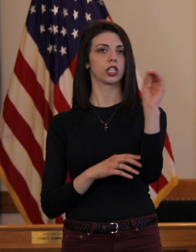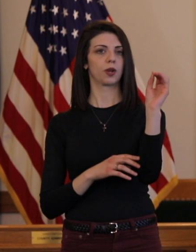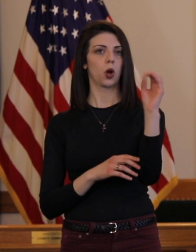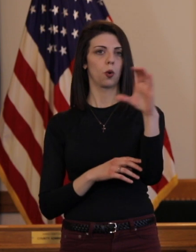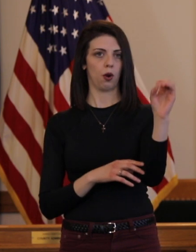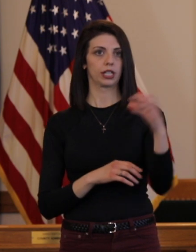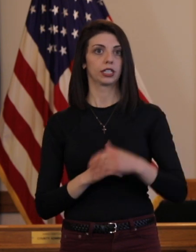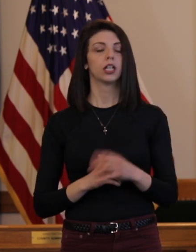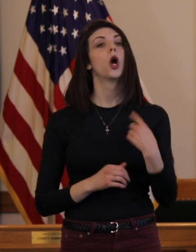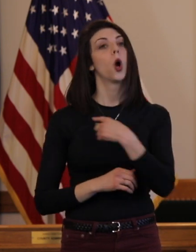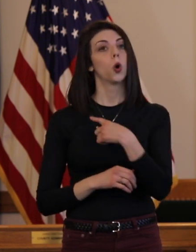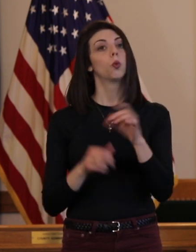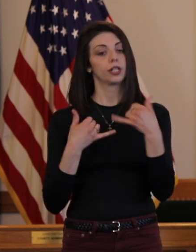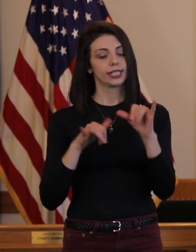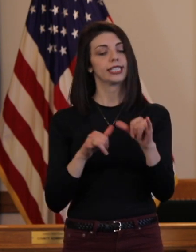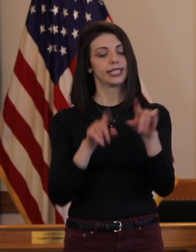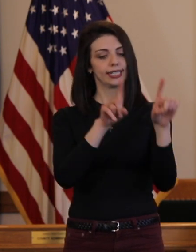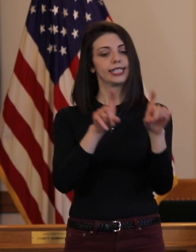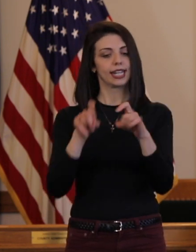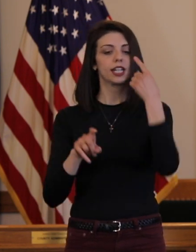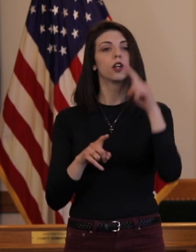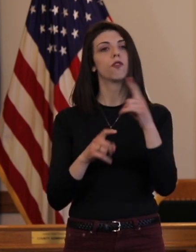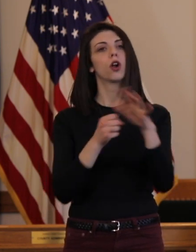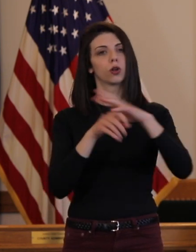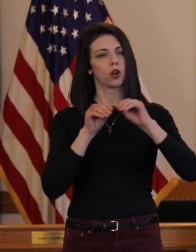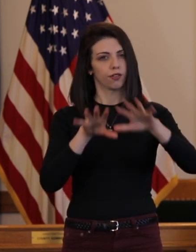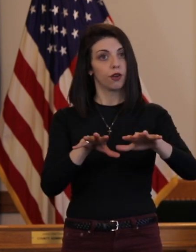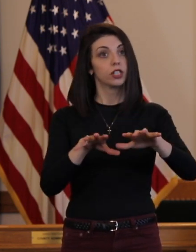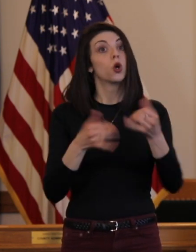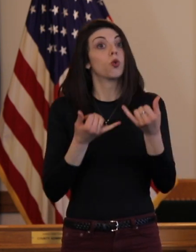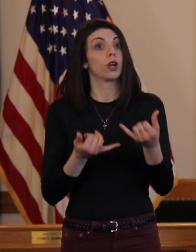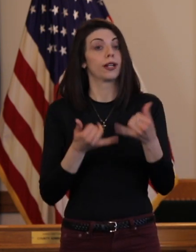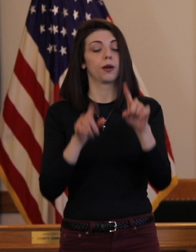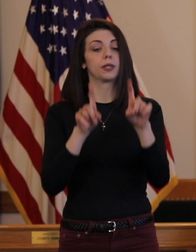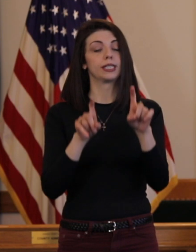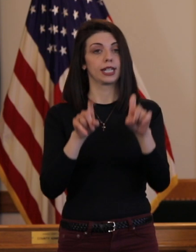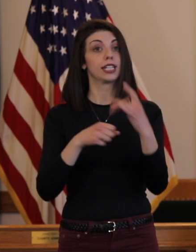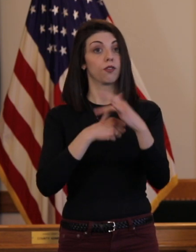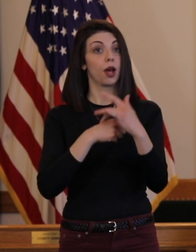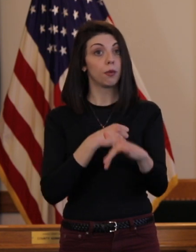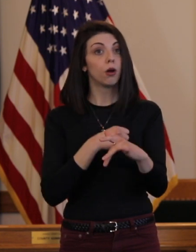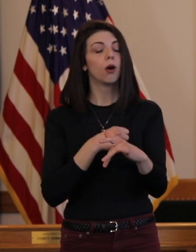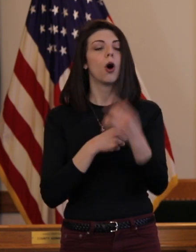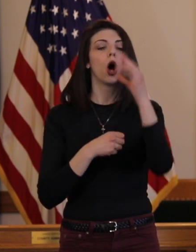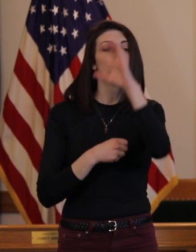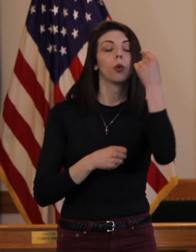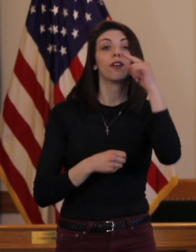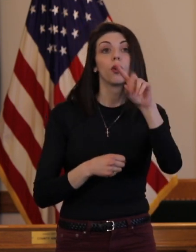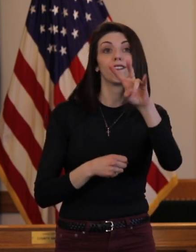Oswego County continues to test for COVID-19. Currently, the tests offered tests for the